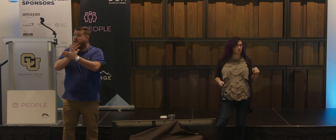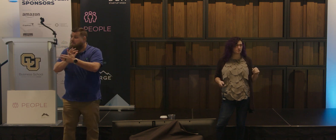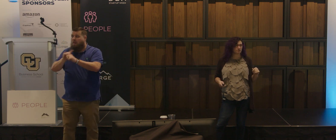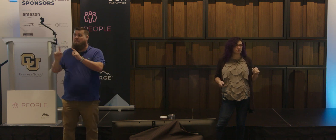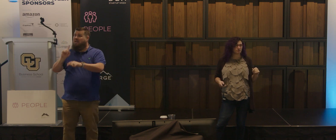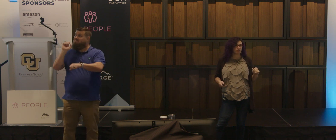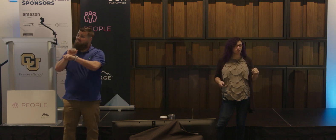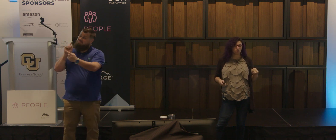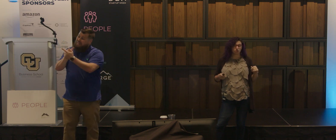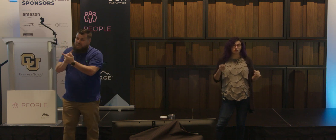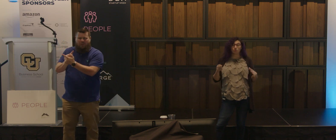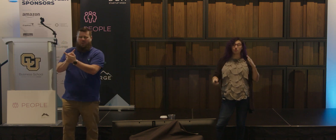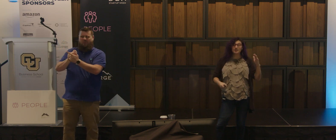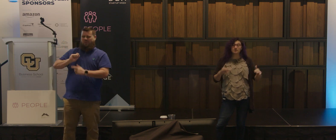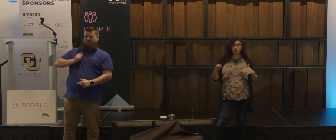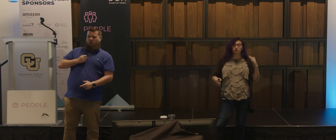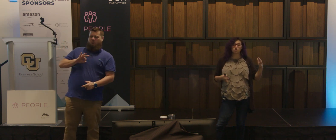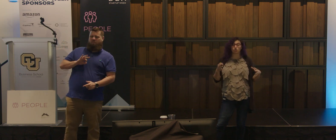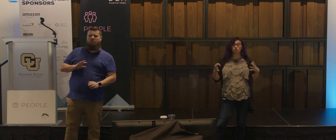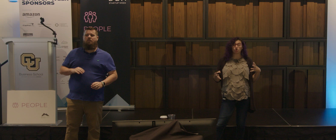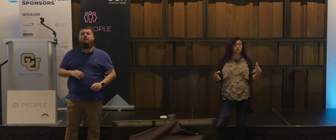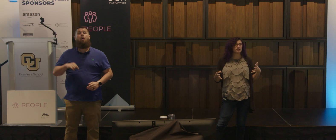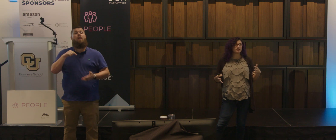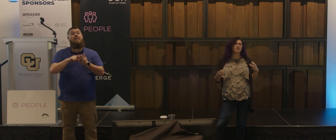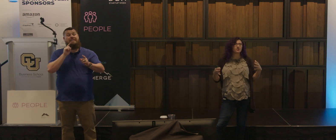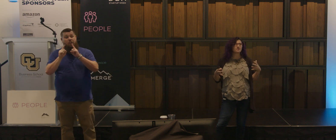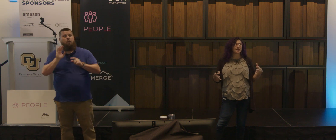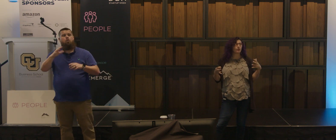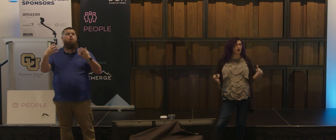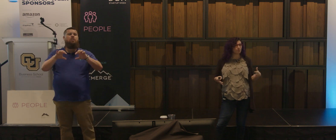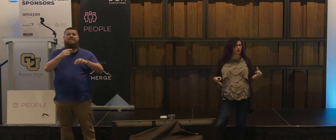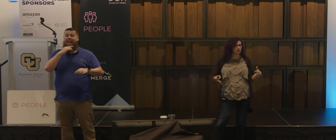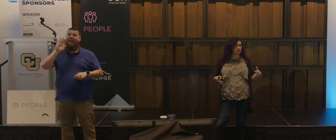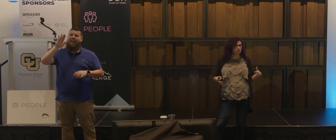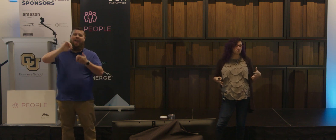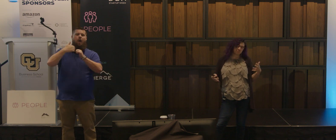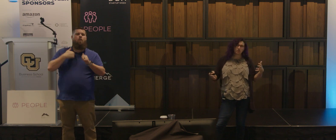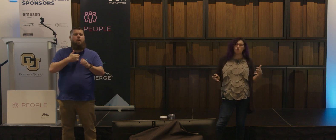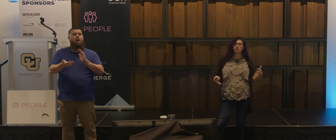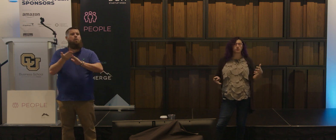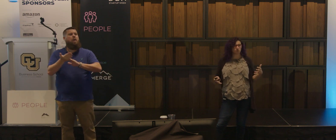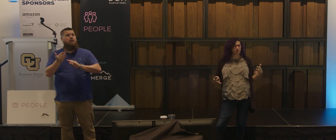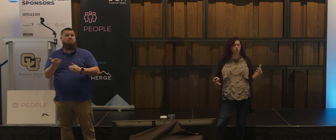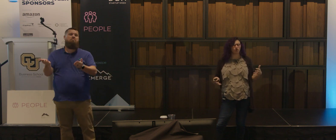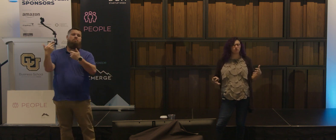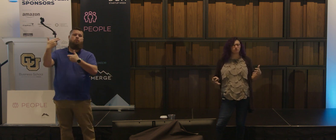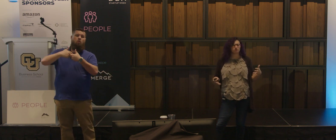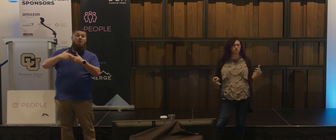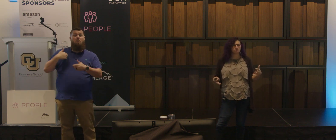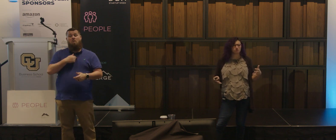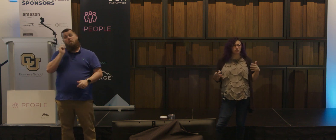in practice. So these interviews are your chance to say, this is how we operate. Come work for us. We're pretty